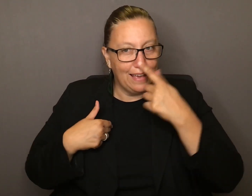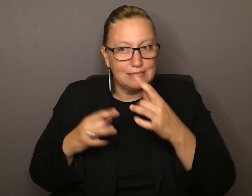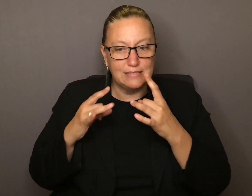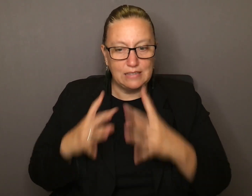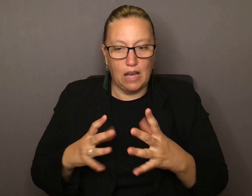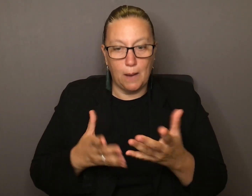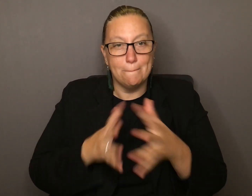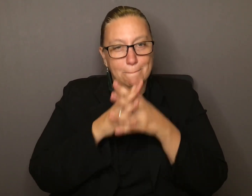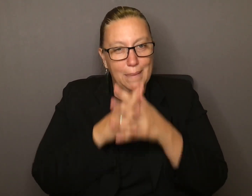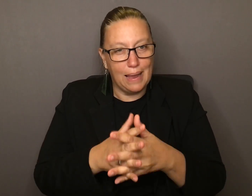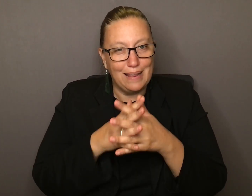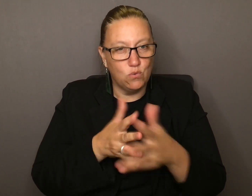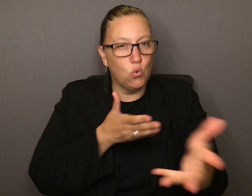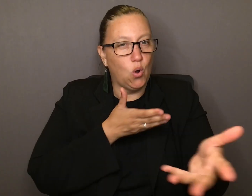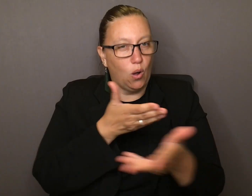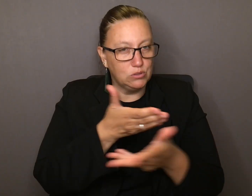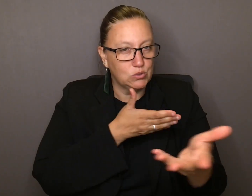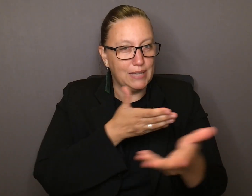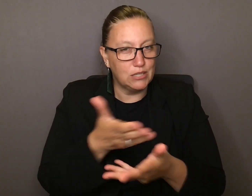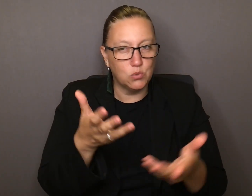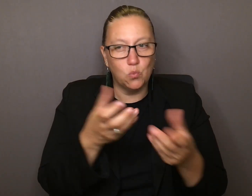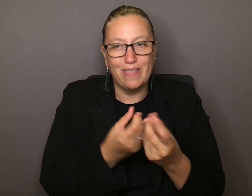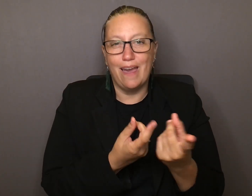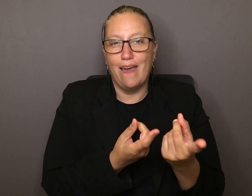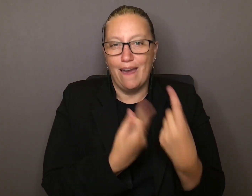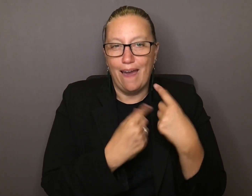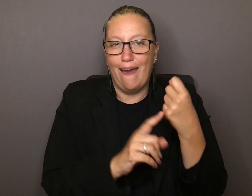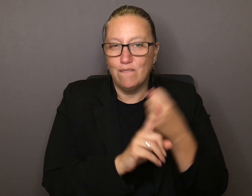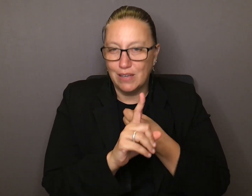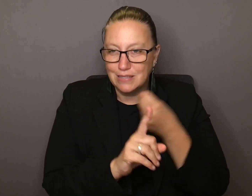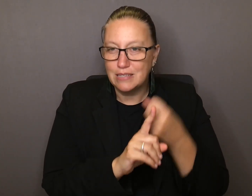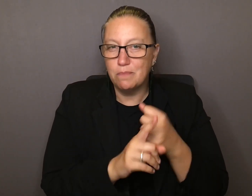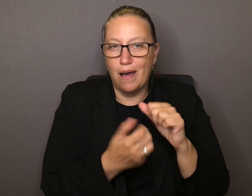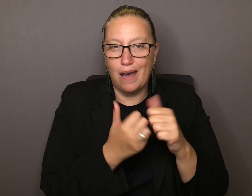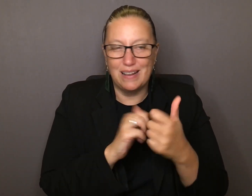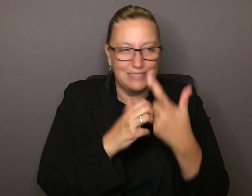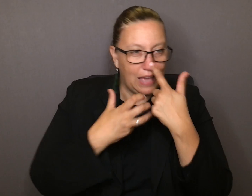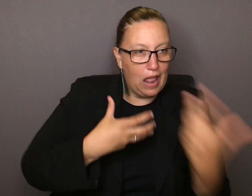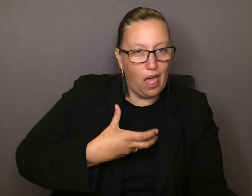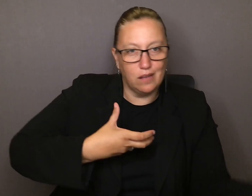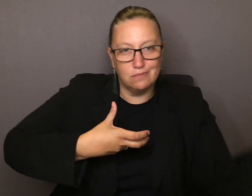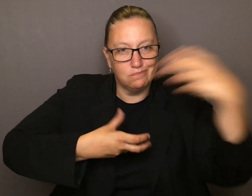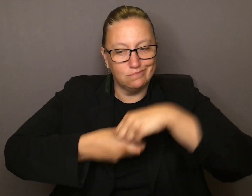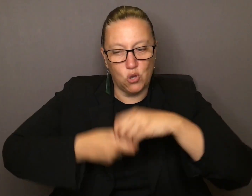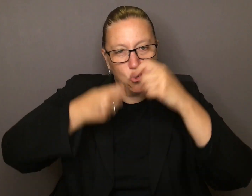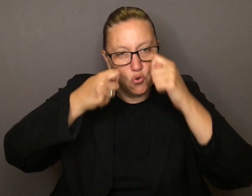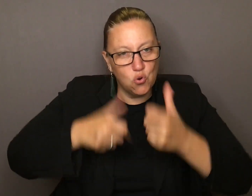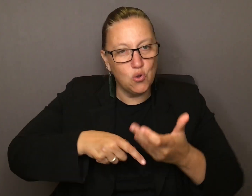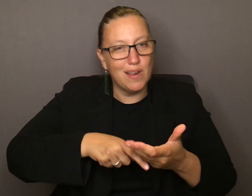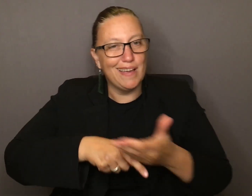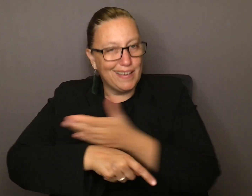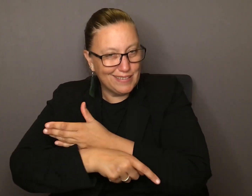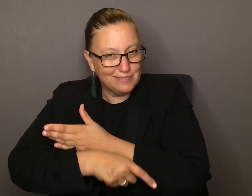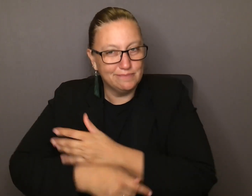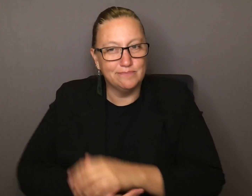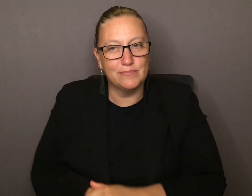consultation with our advocacy partners into the research process sooner. This session is called